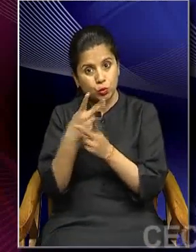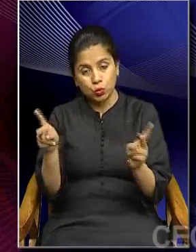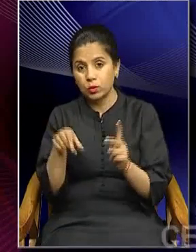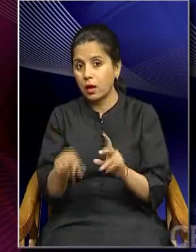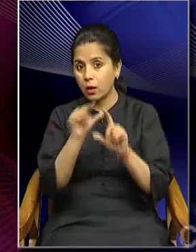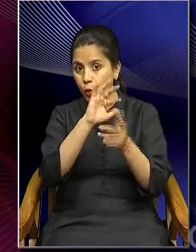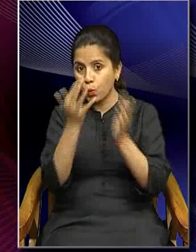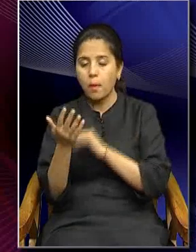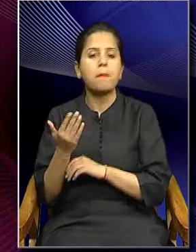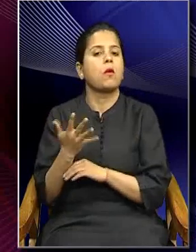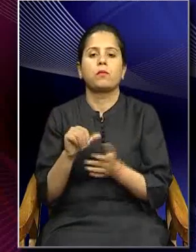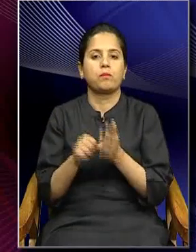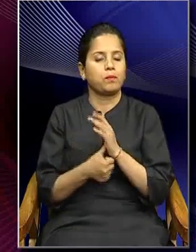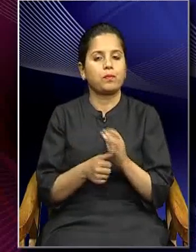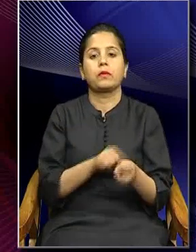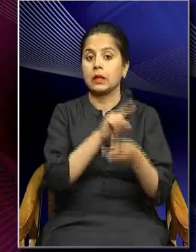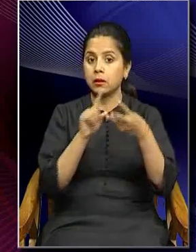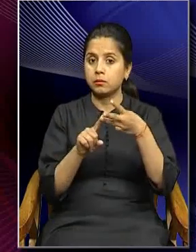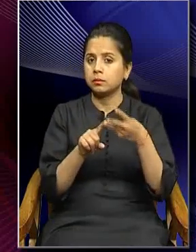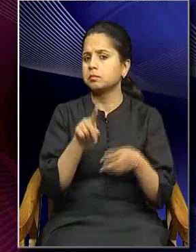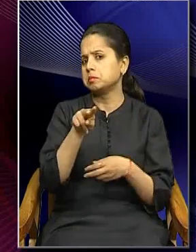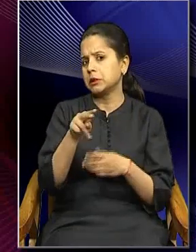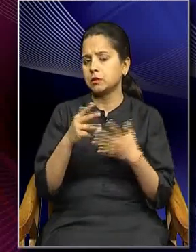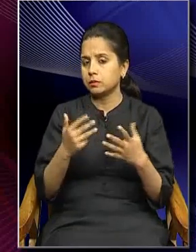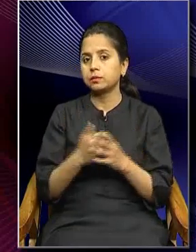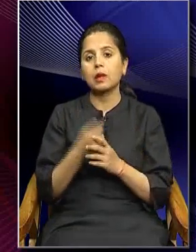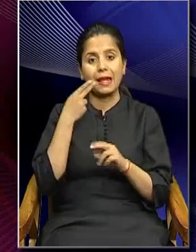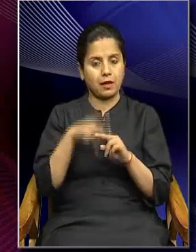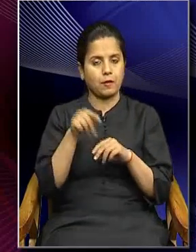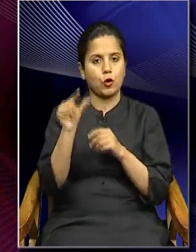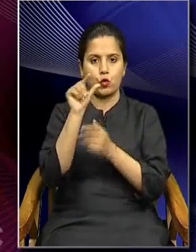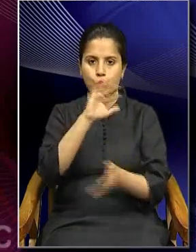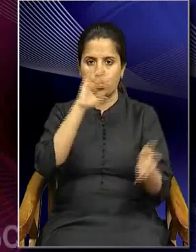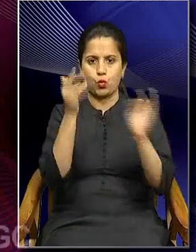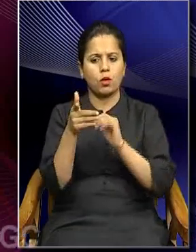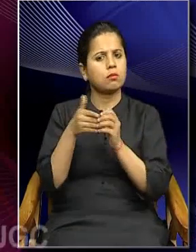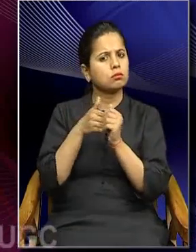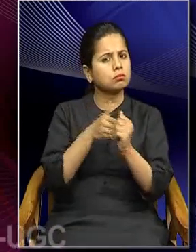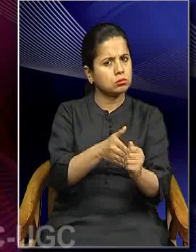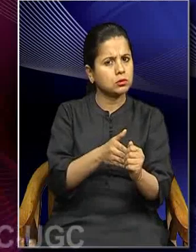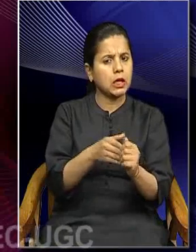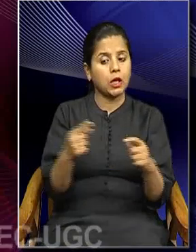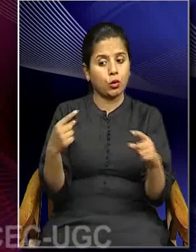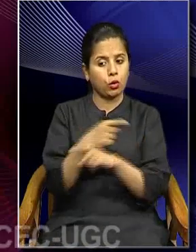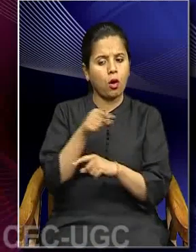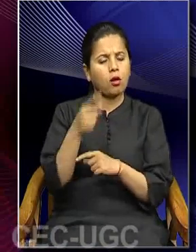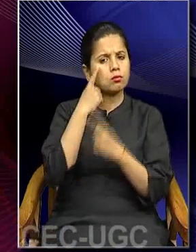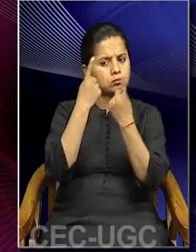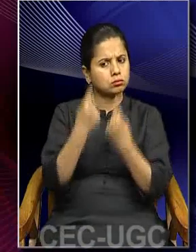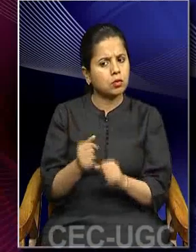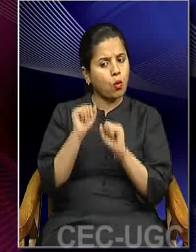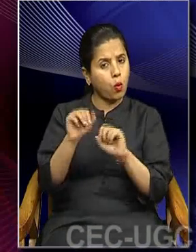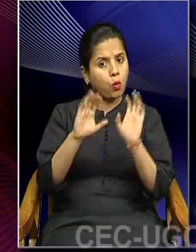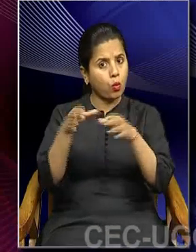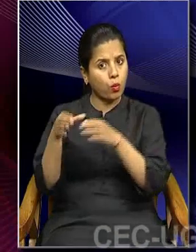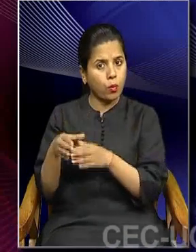third condition. It is that if a universal leads to cross-classification, then it